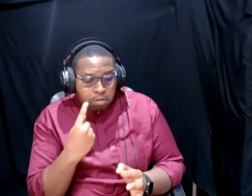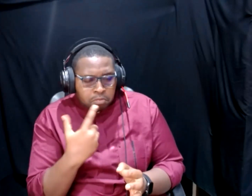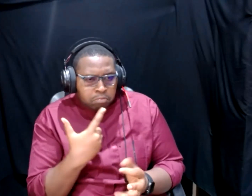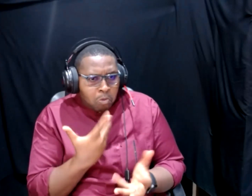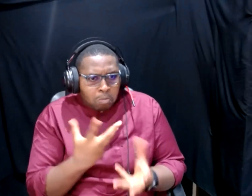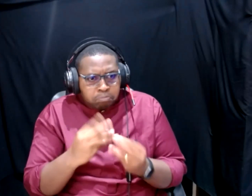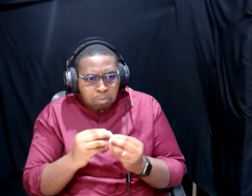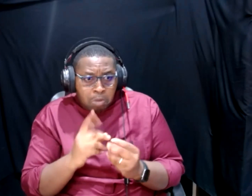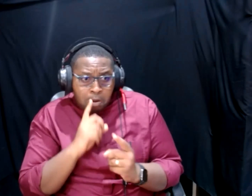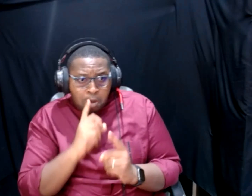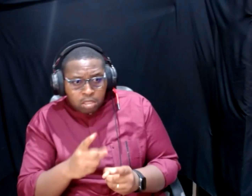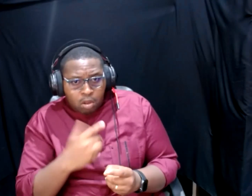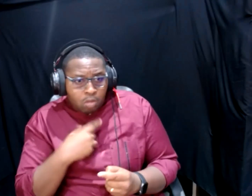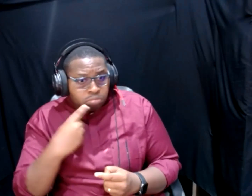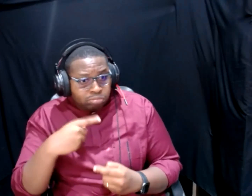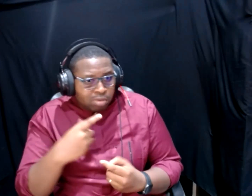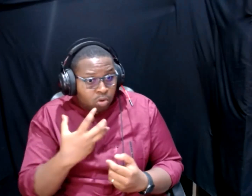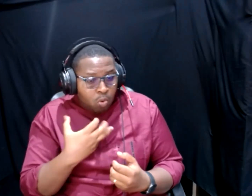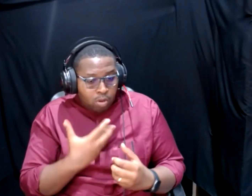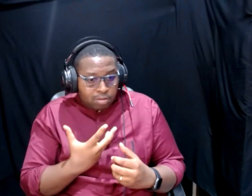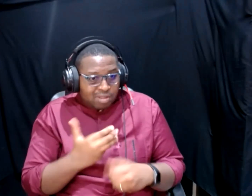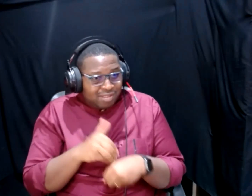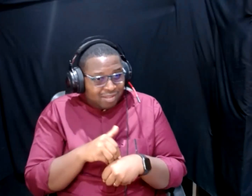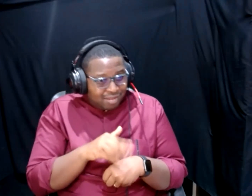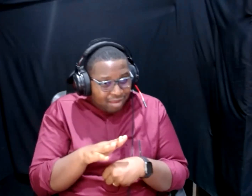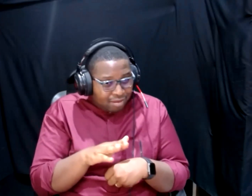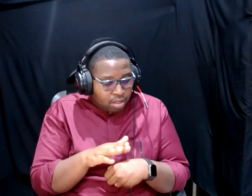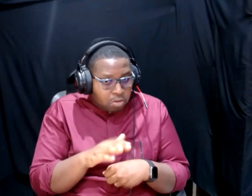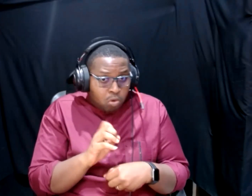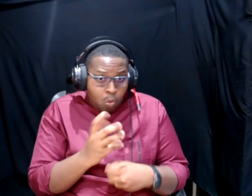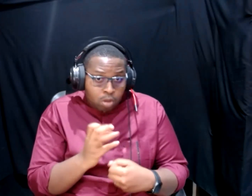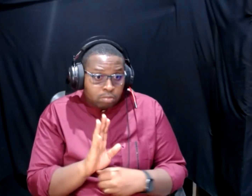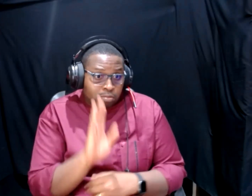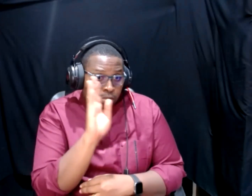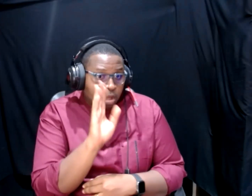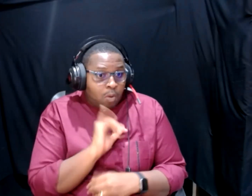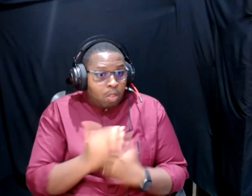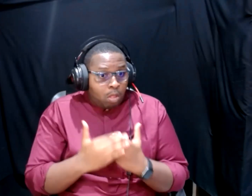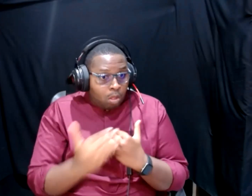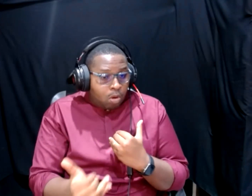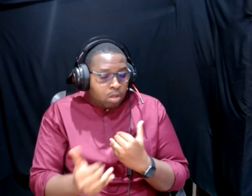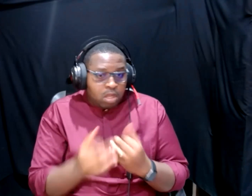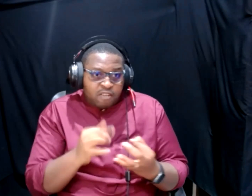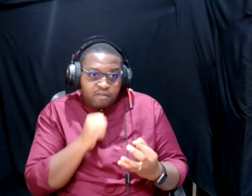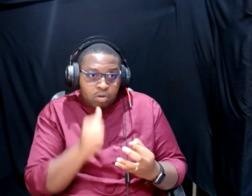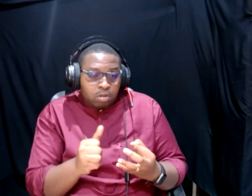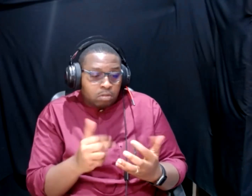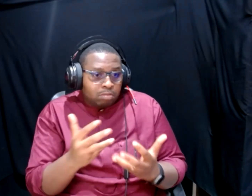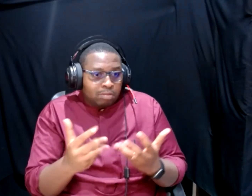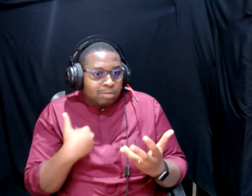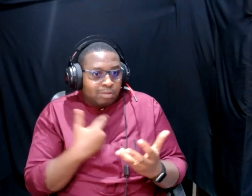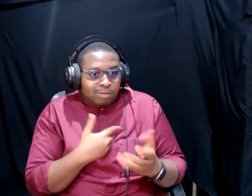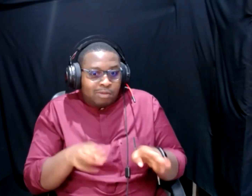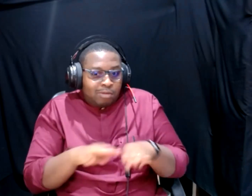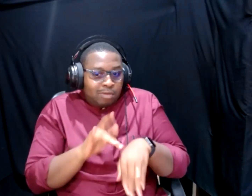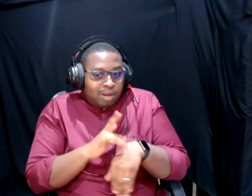comment that you'd like to put in the Q&A box, or if you'd like to raise your hand, then I can call on you. Otherwise, we'll close a little early